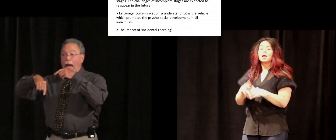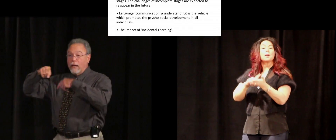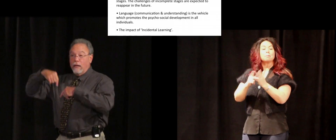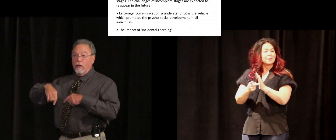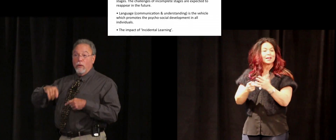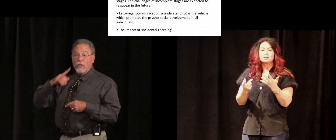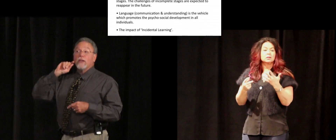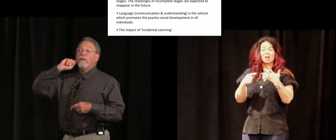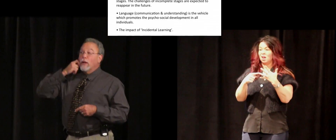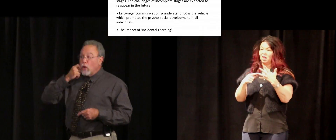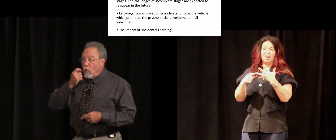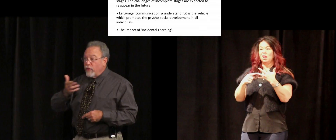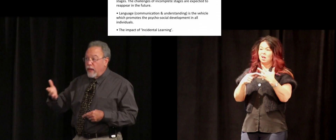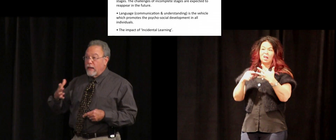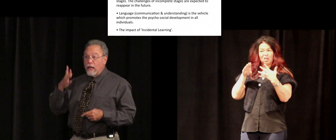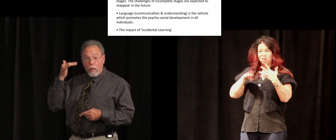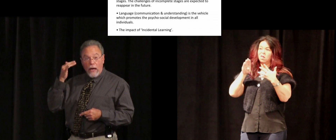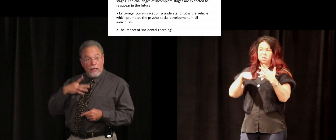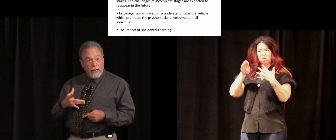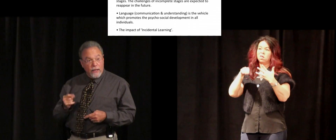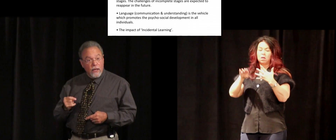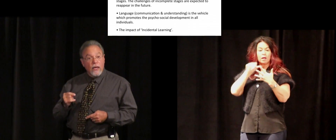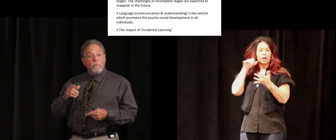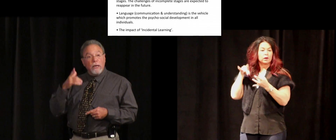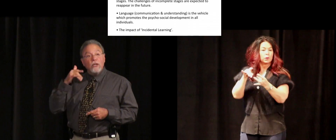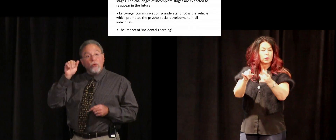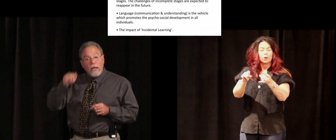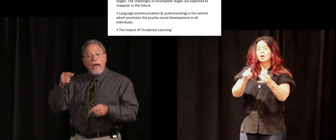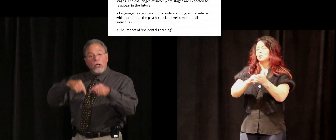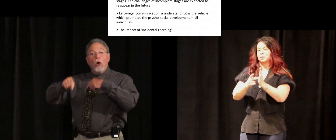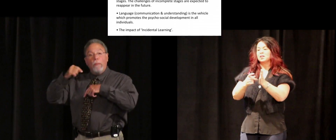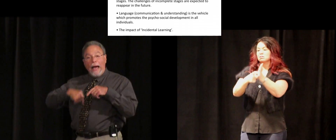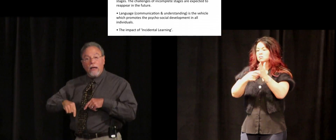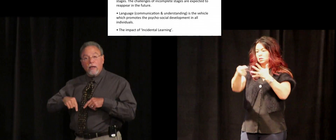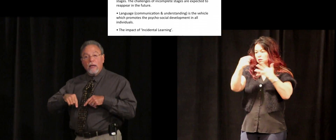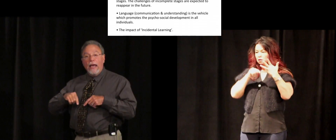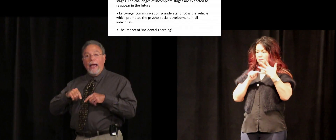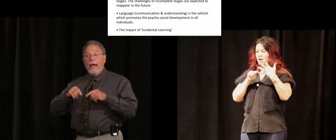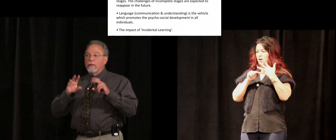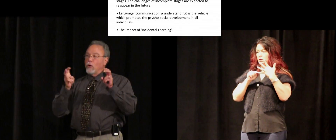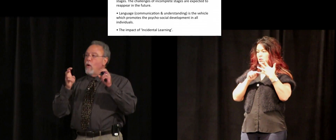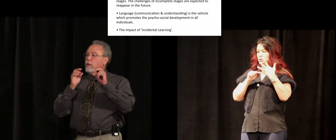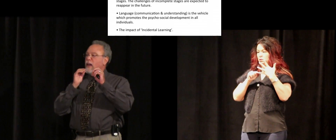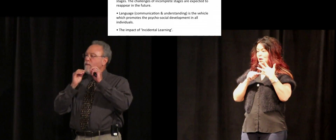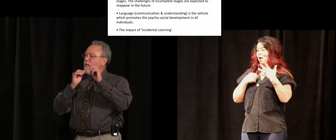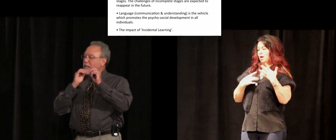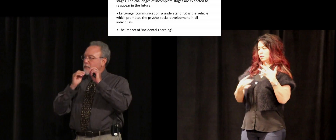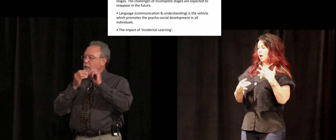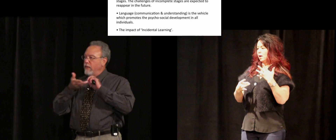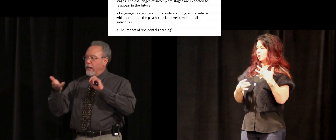Okay, so Erickson has 8 stages of development. We're going to talk about the first 5.